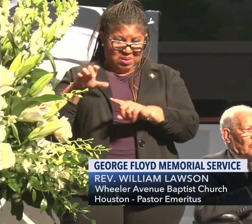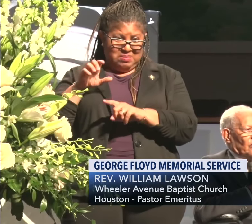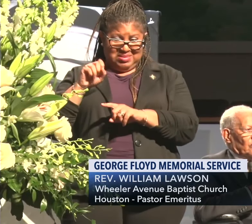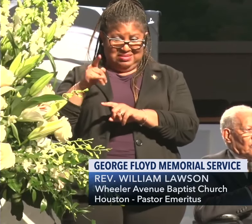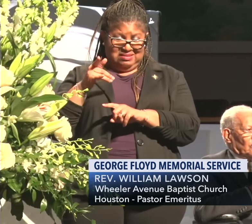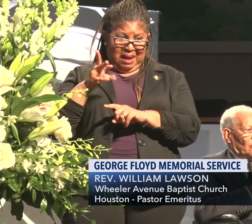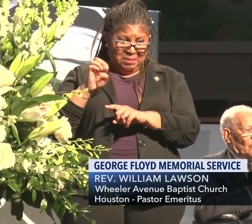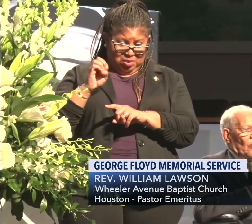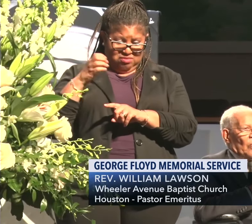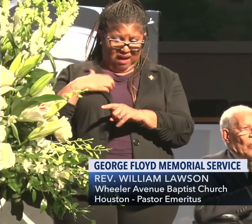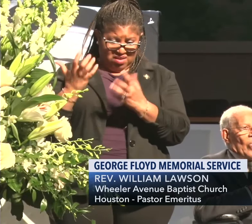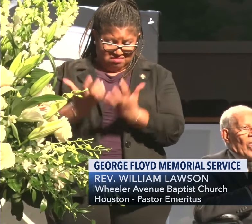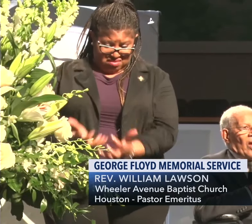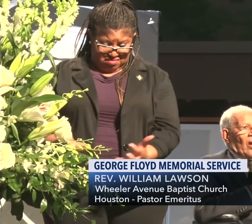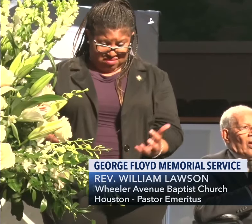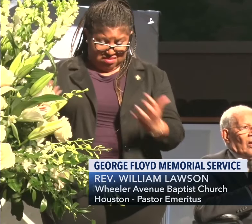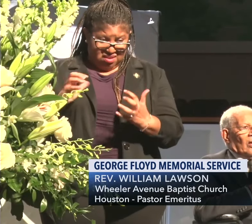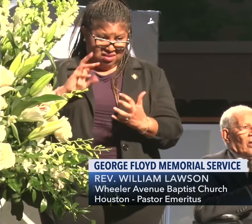manger.